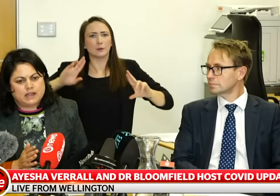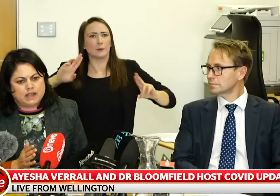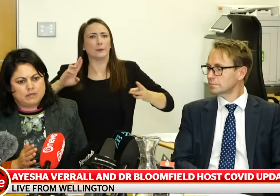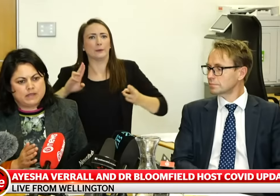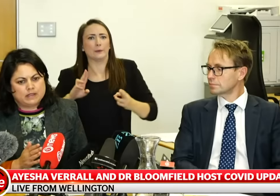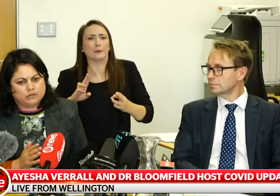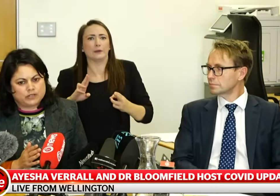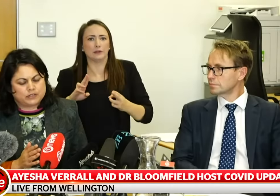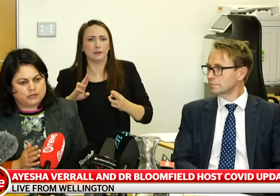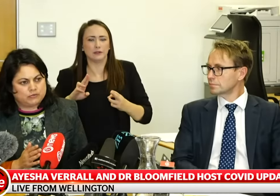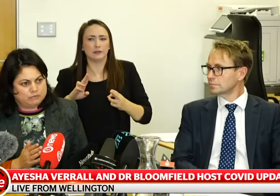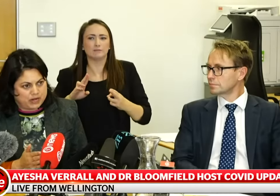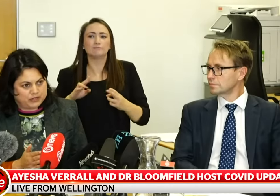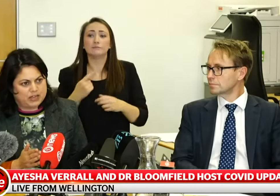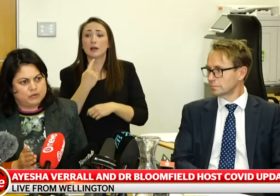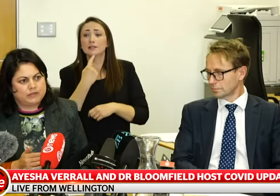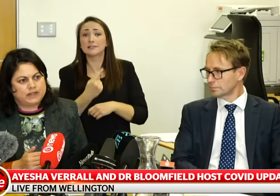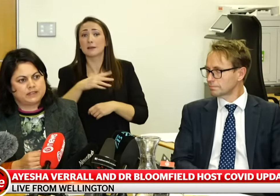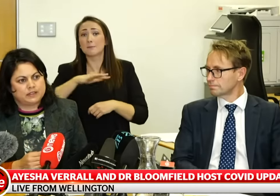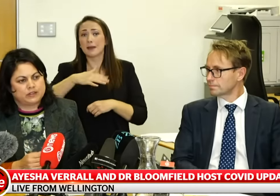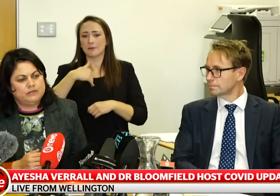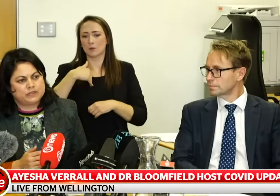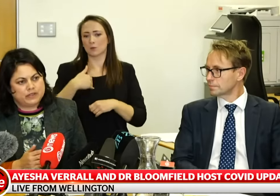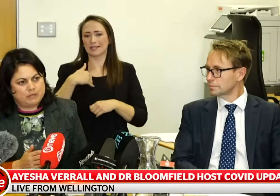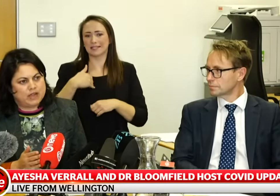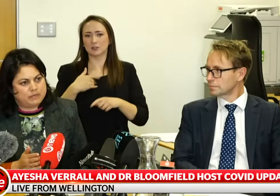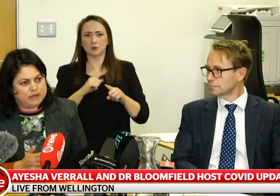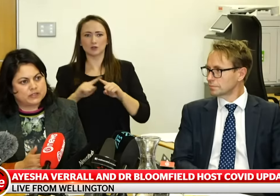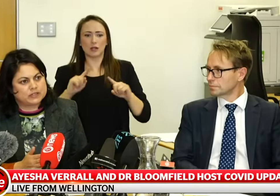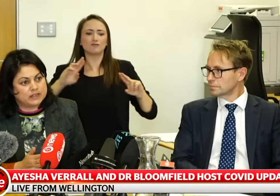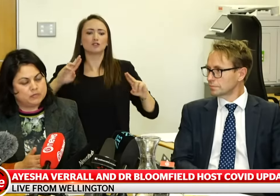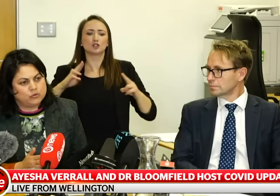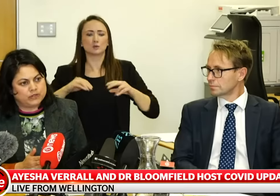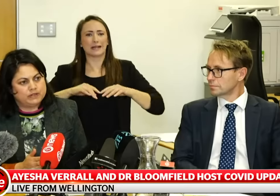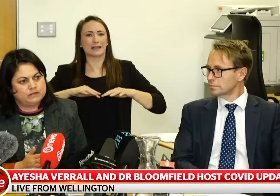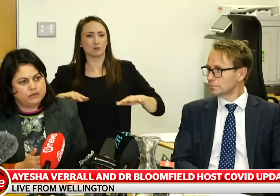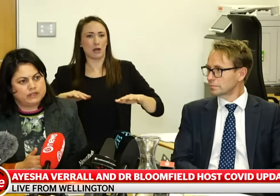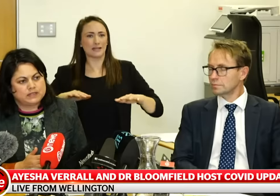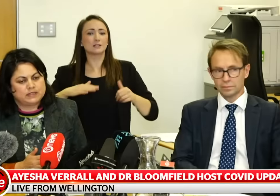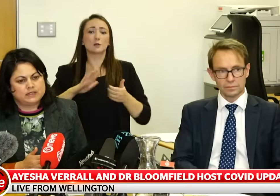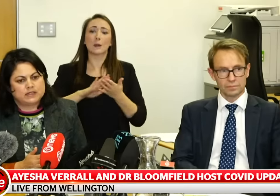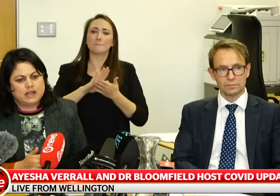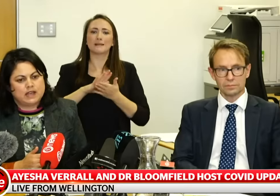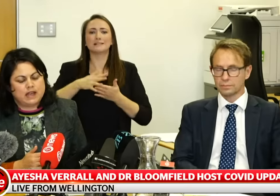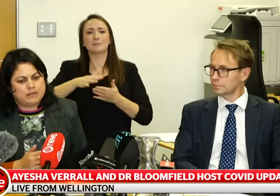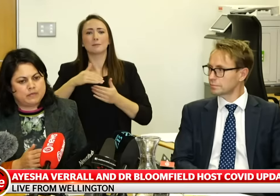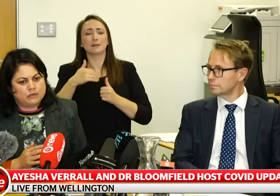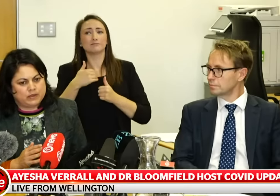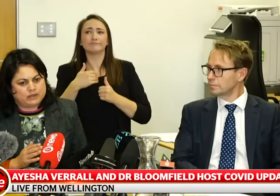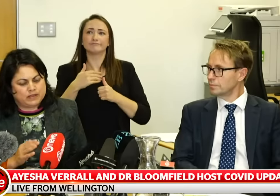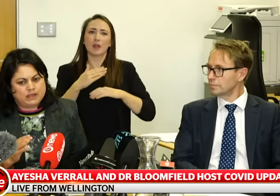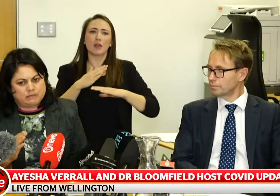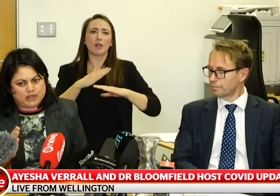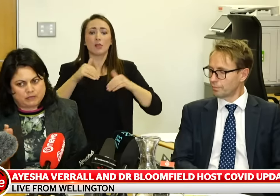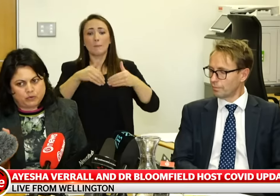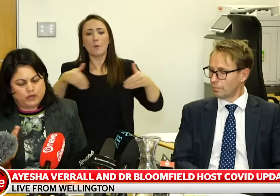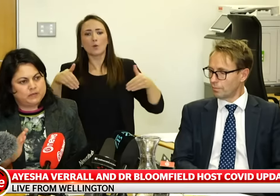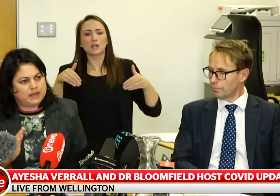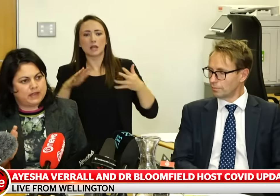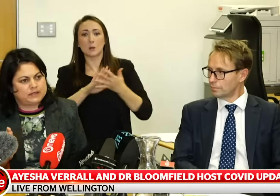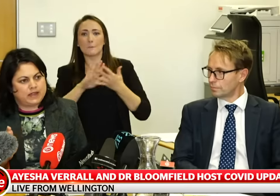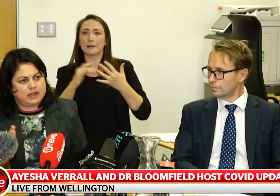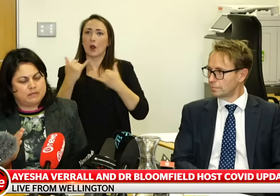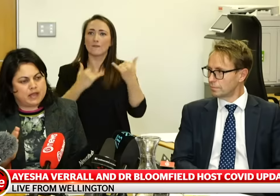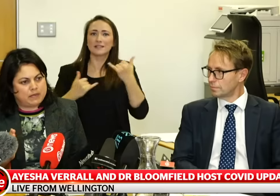needed in order to buy time or flatten the curve. So that might be measures at the border, for instance. But the